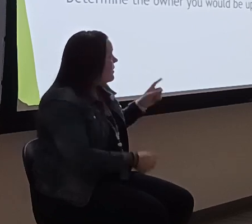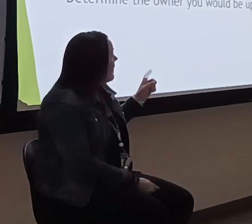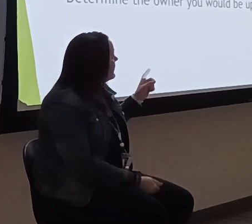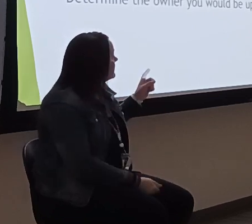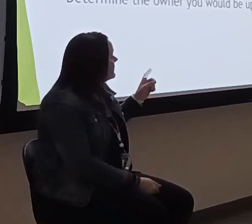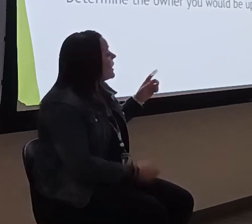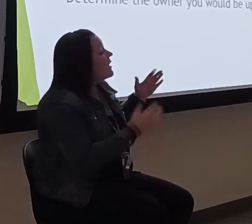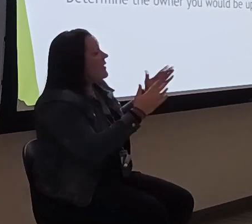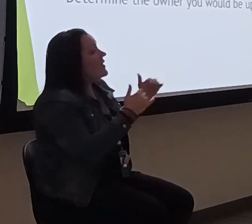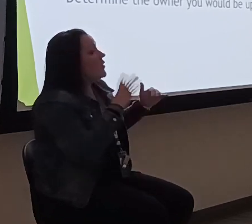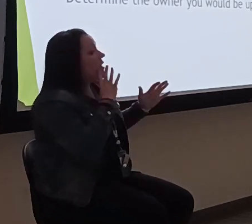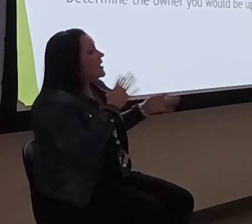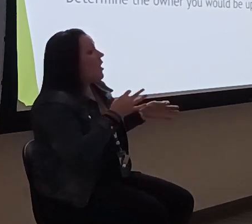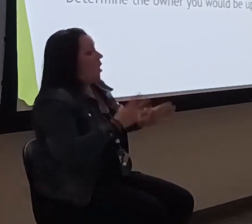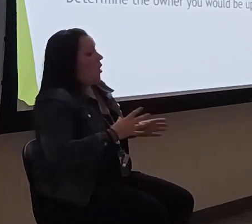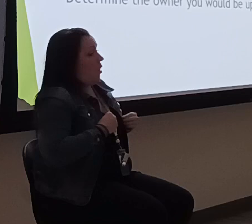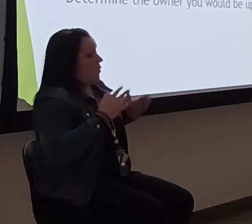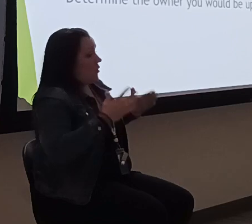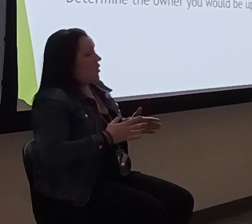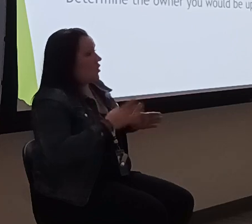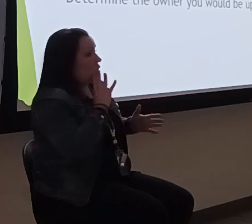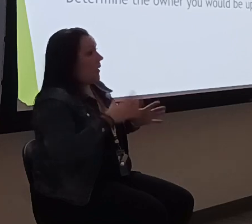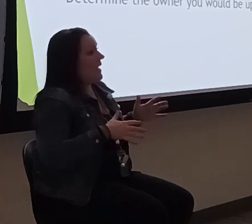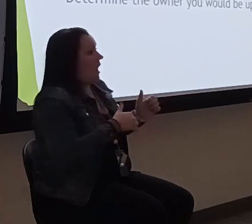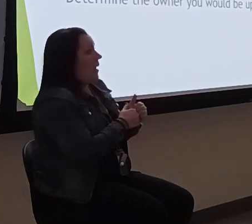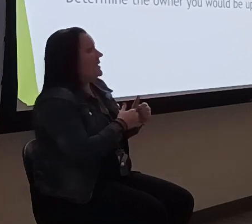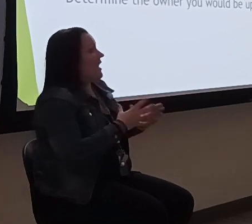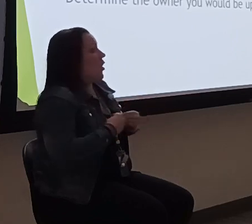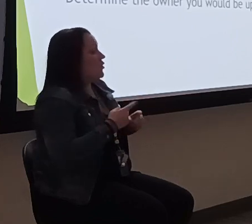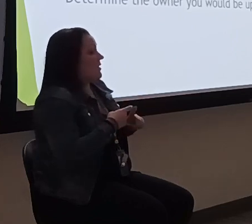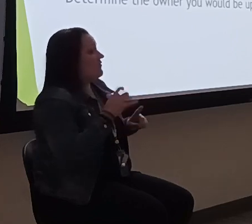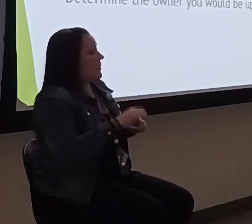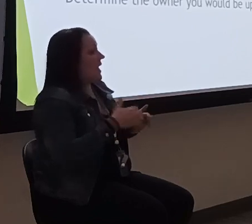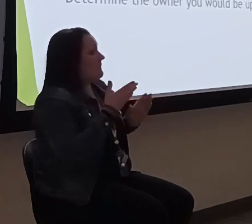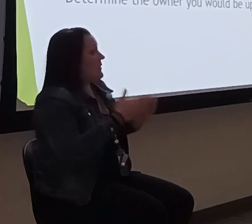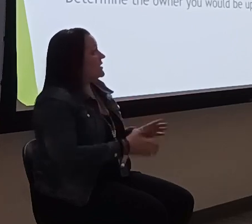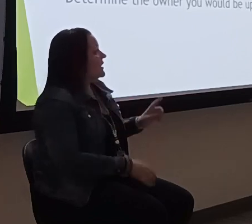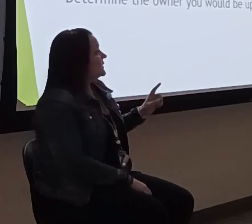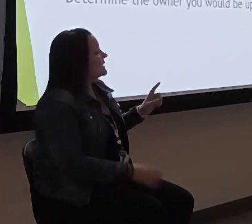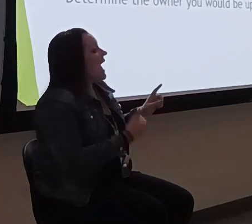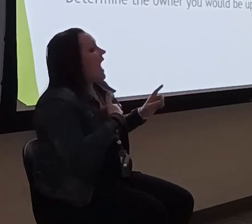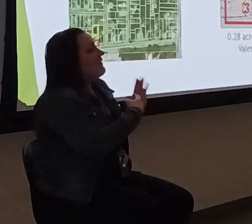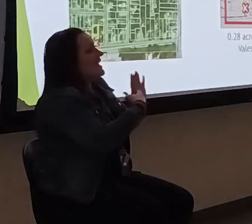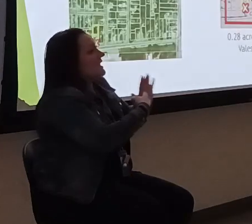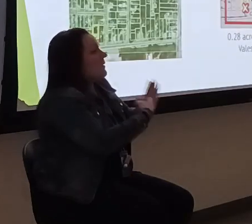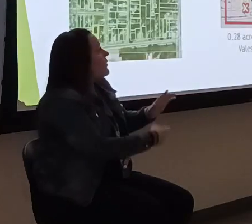Then you're going to determine the owner that you would be updating ownership from. I have an example.